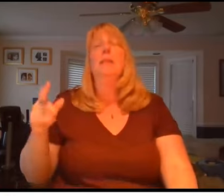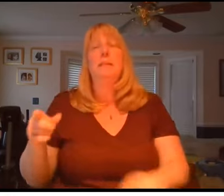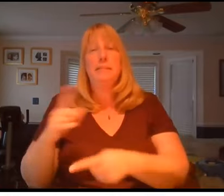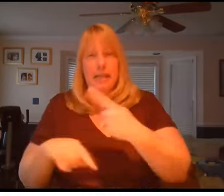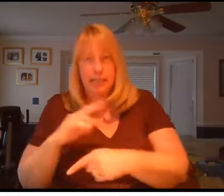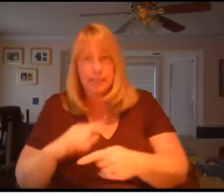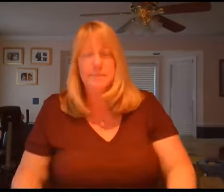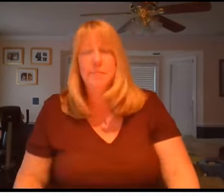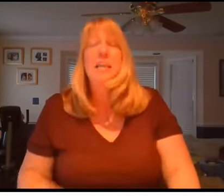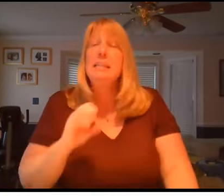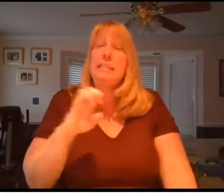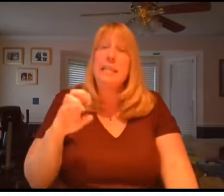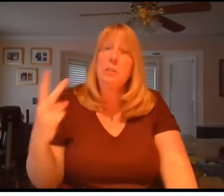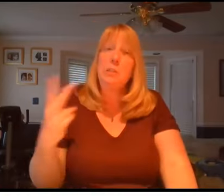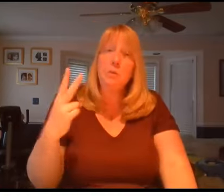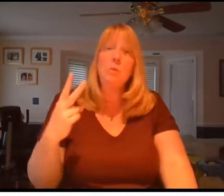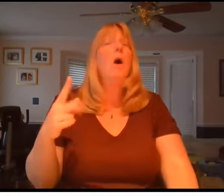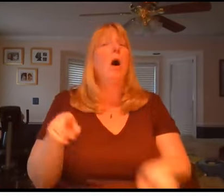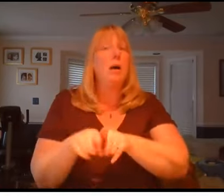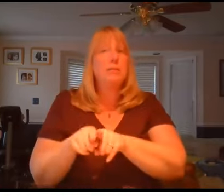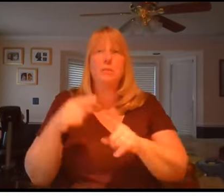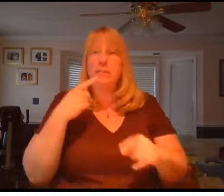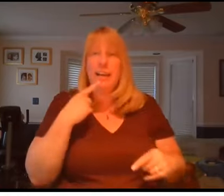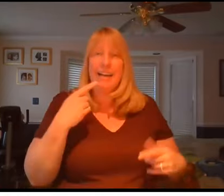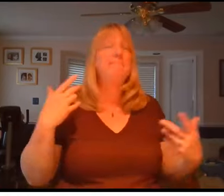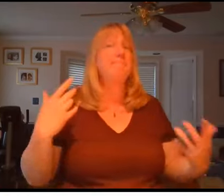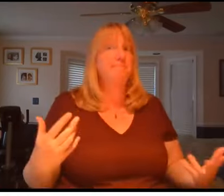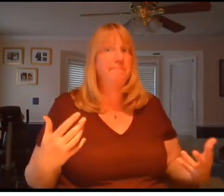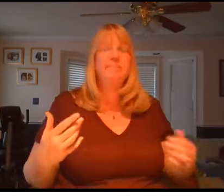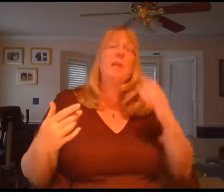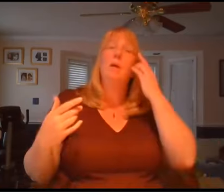So that's where initialized signs came in. SEE2 also says